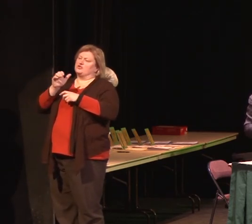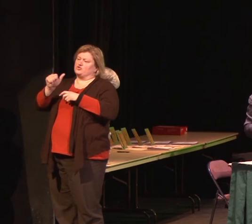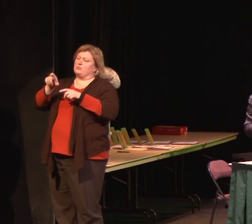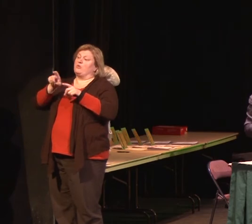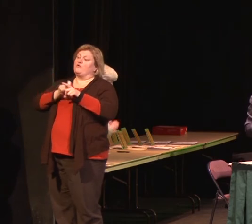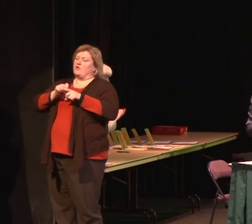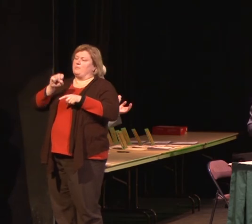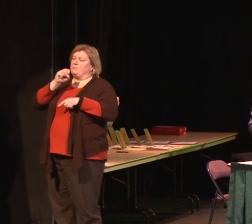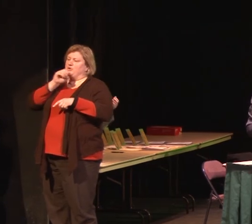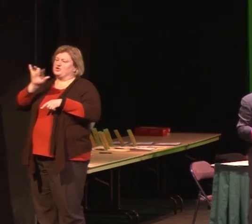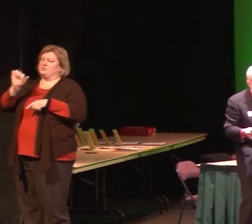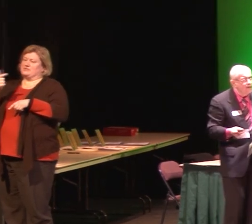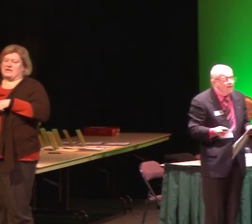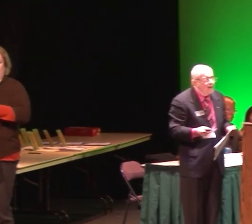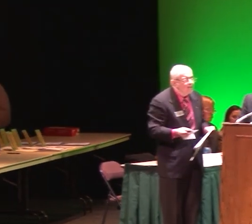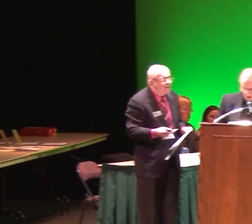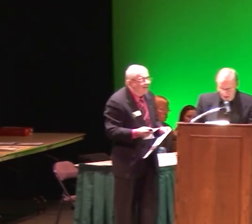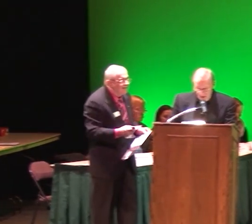School.